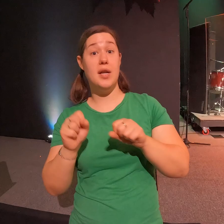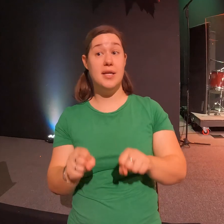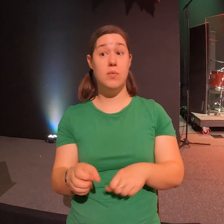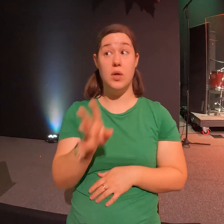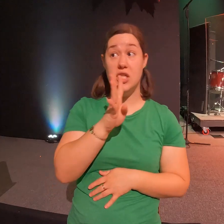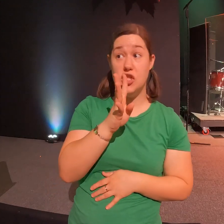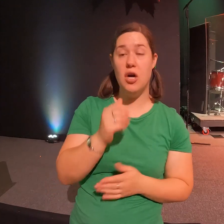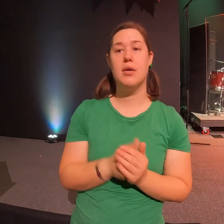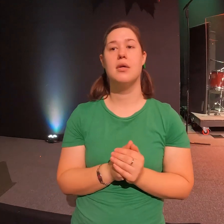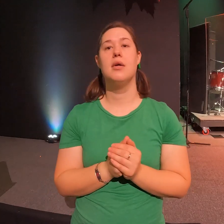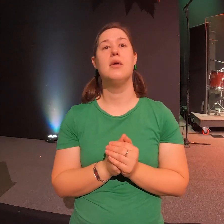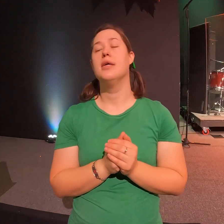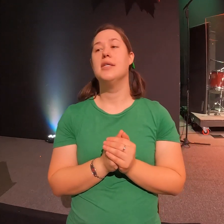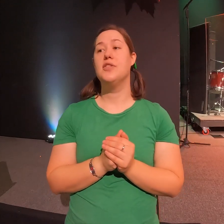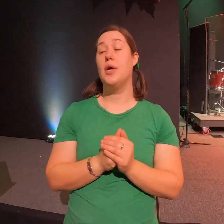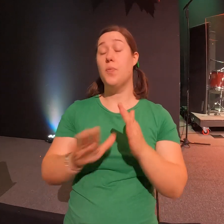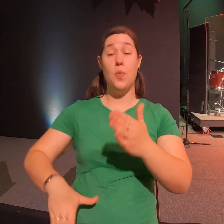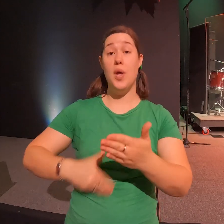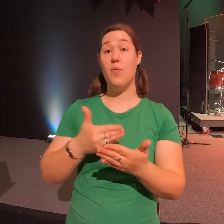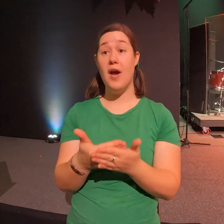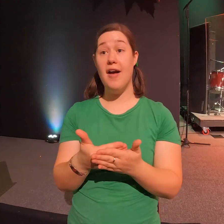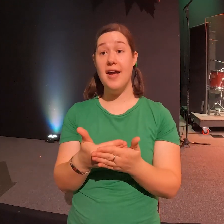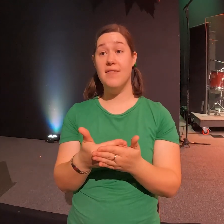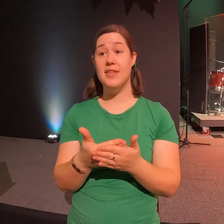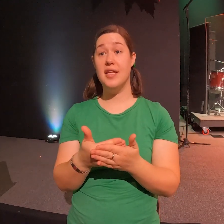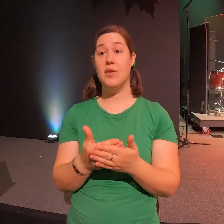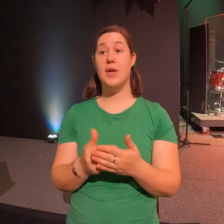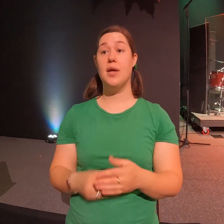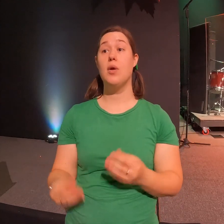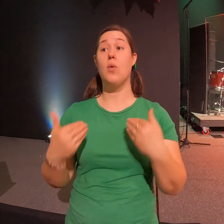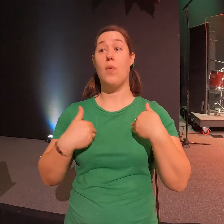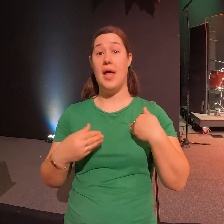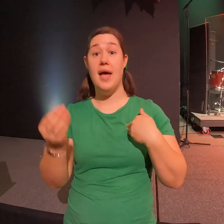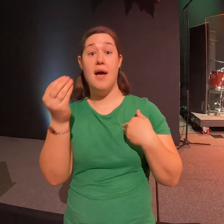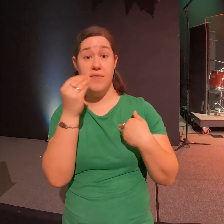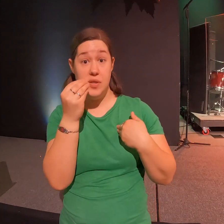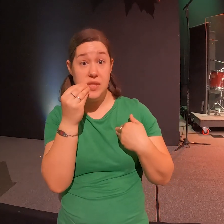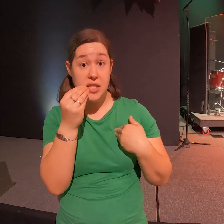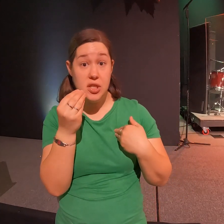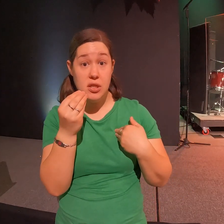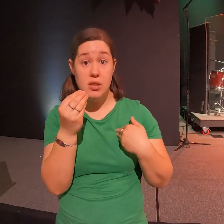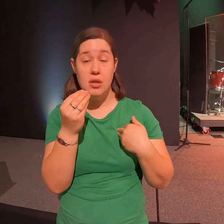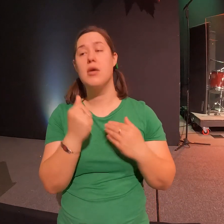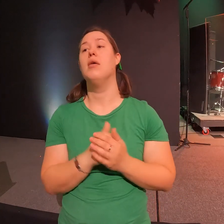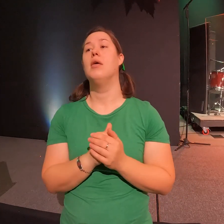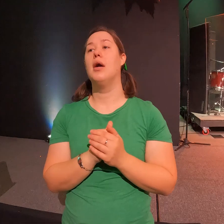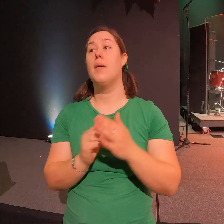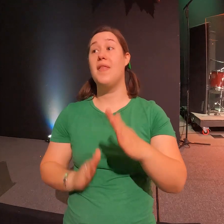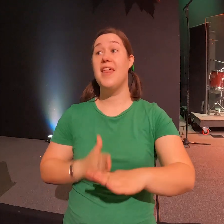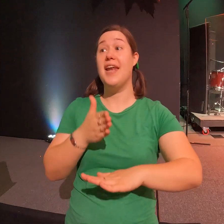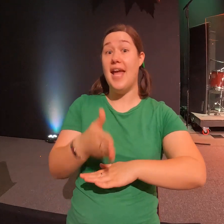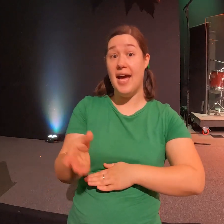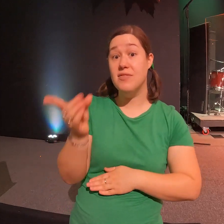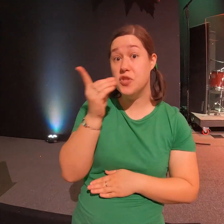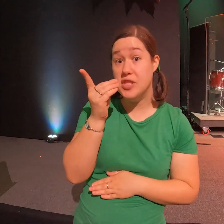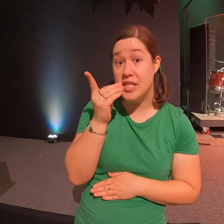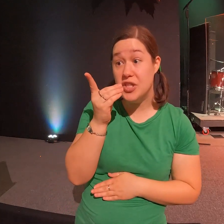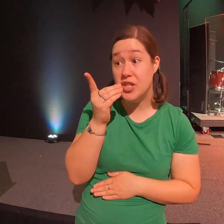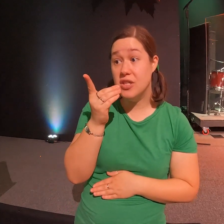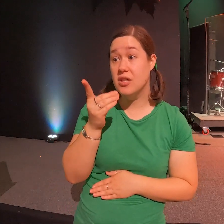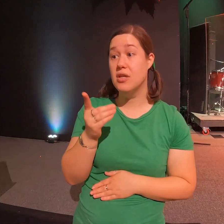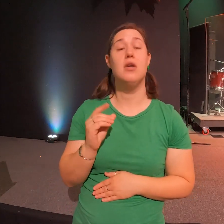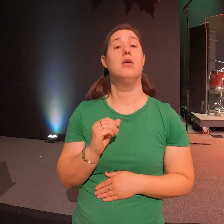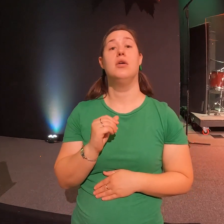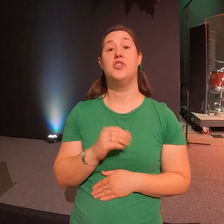okay, have dinner. And then after dinner, you're not going to speak until Sunday. This is Friday night to Sunday morning. I was like, oh